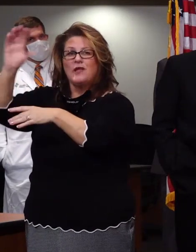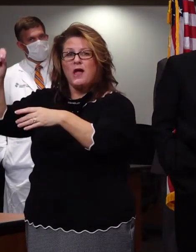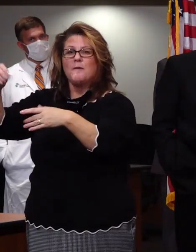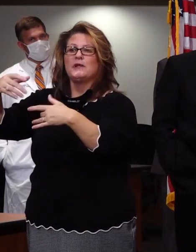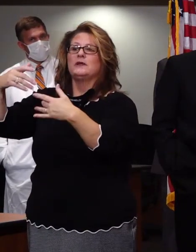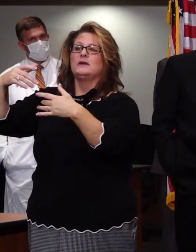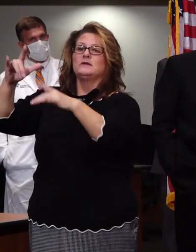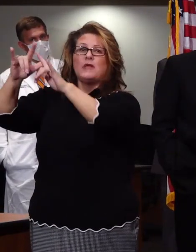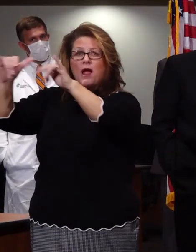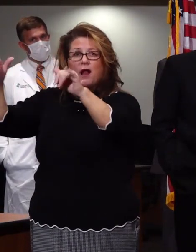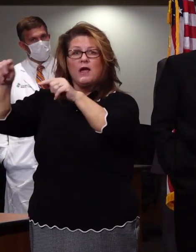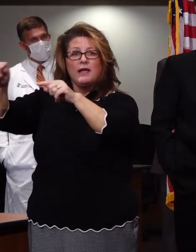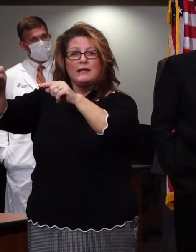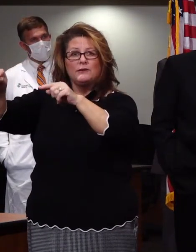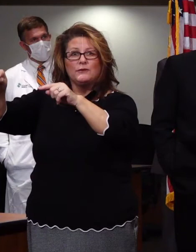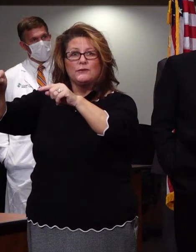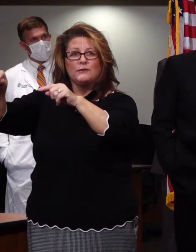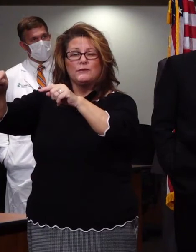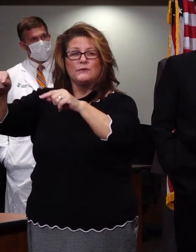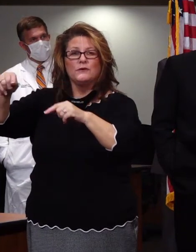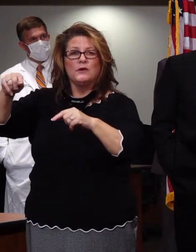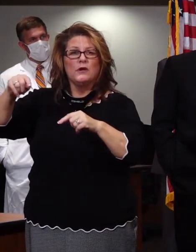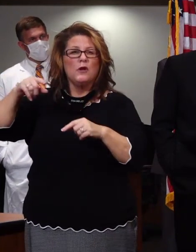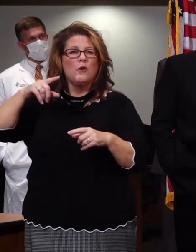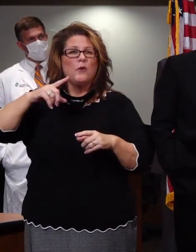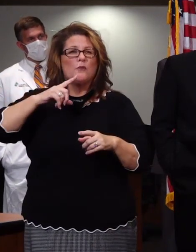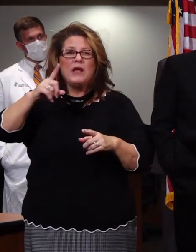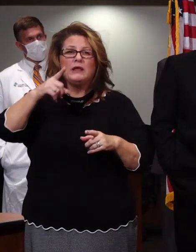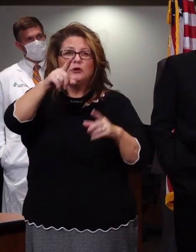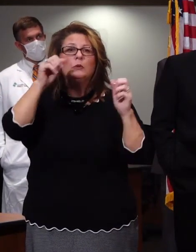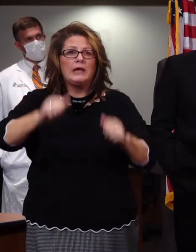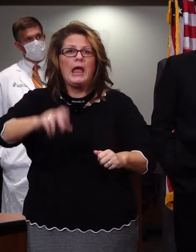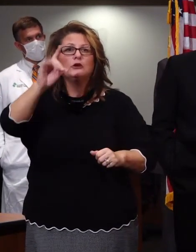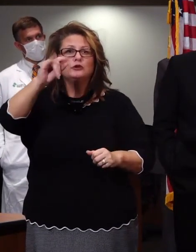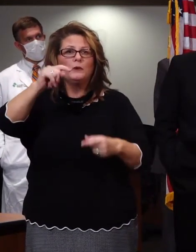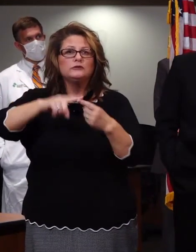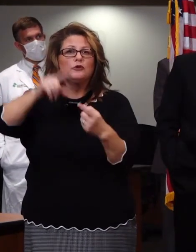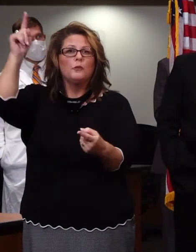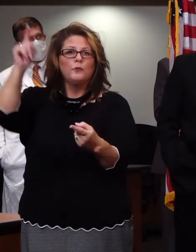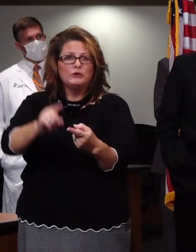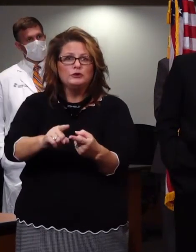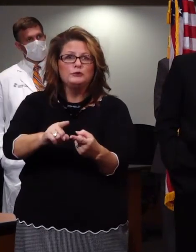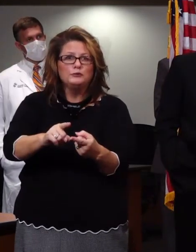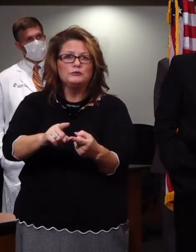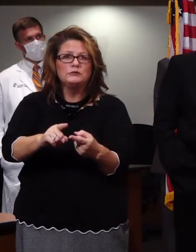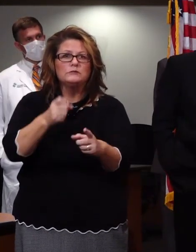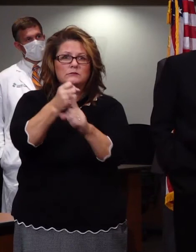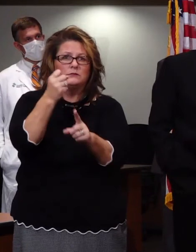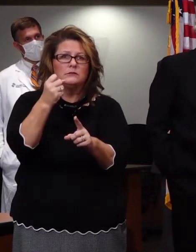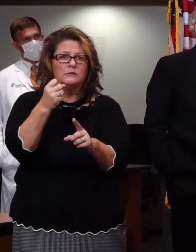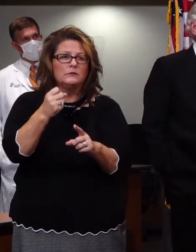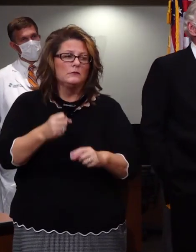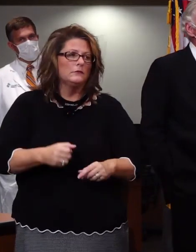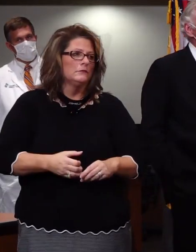system. And there's just a great deal more that each and every one of us can do with the routine use of the prevention measures that are available to us. Dr. Bell,